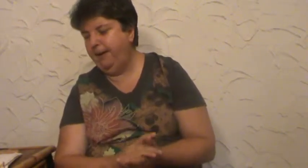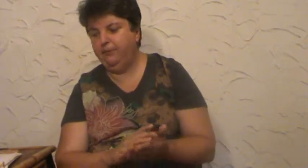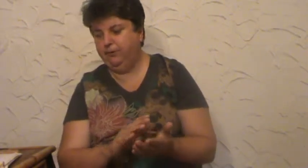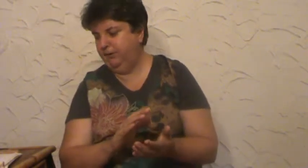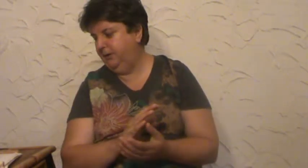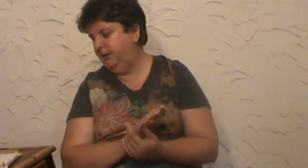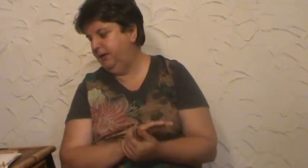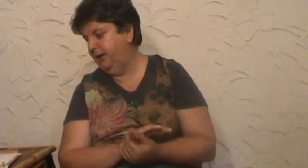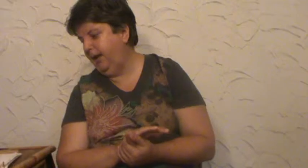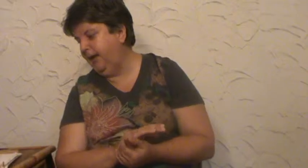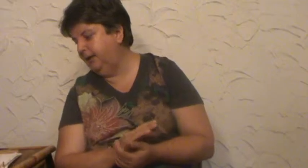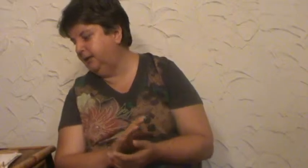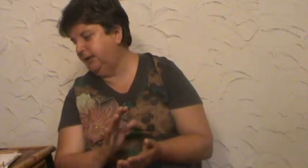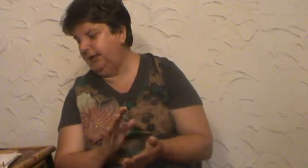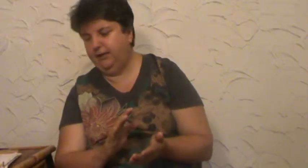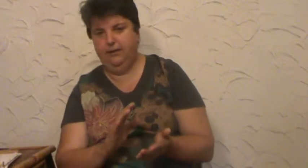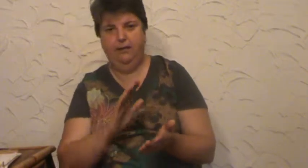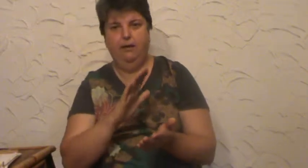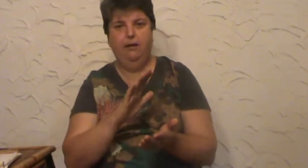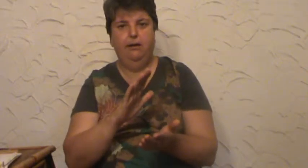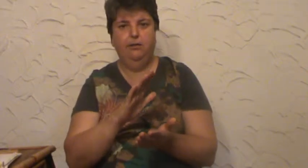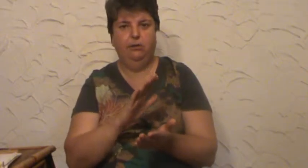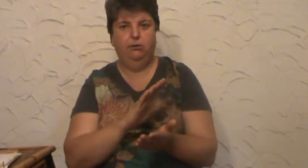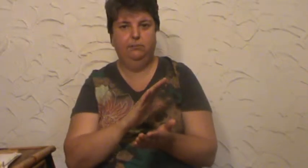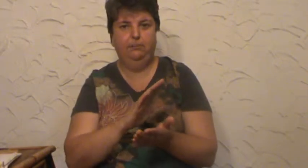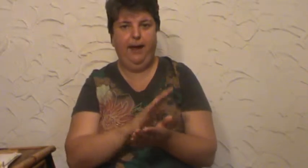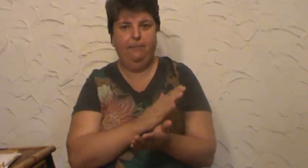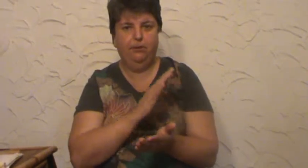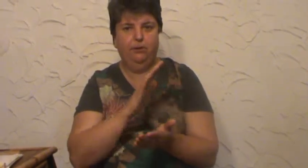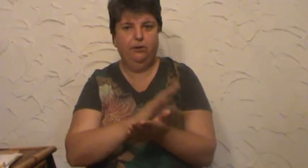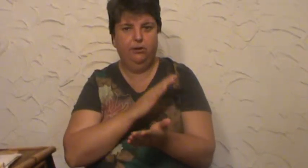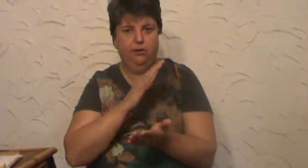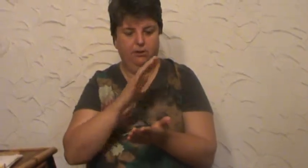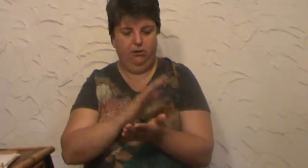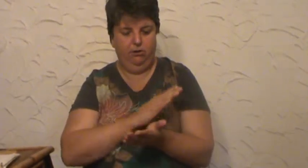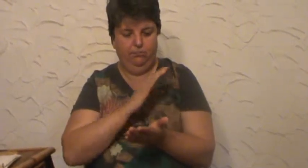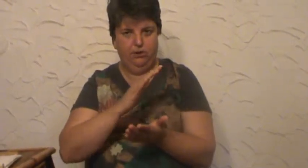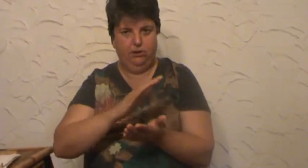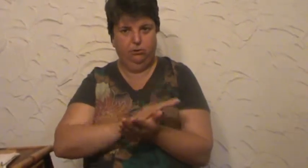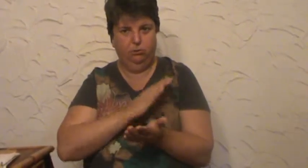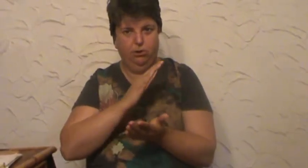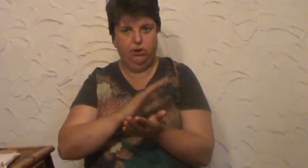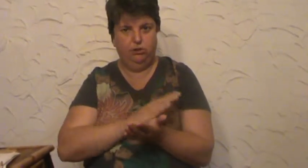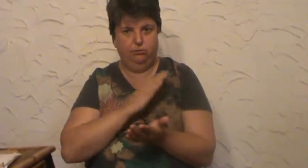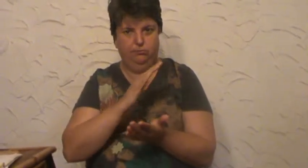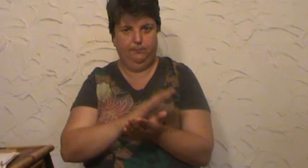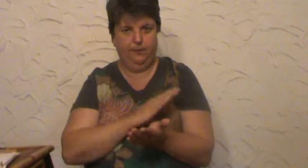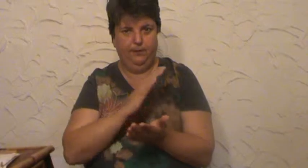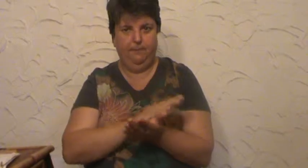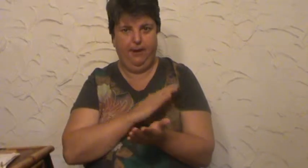Paper and clean. So paper, you're brushing towards you.